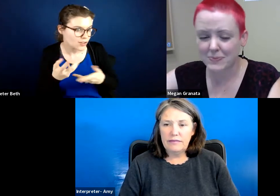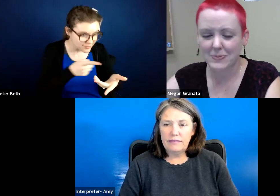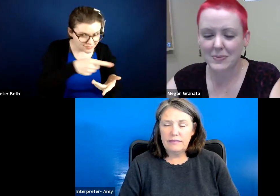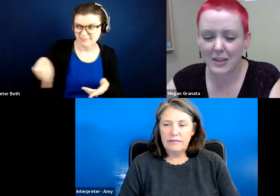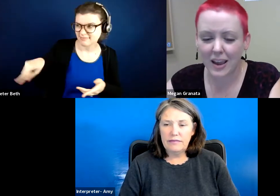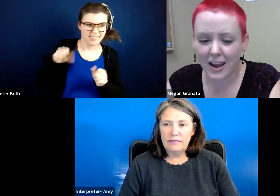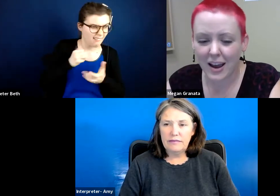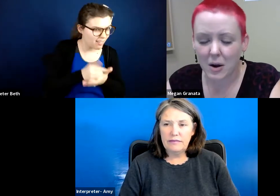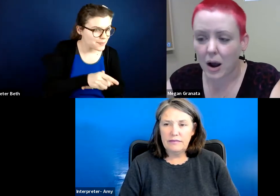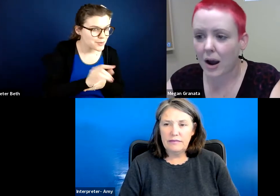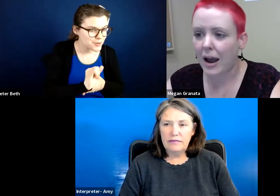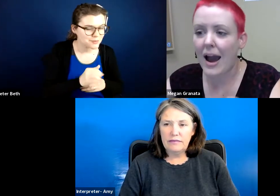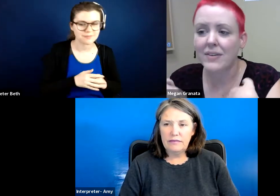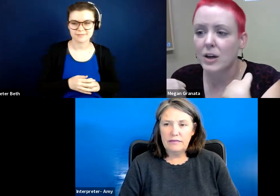too.